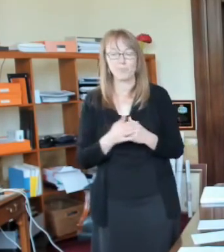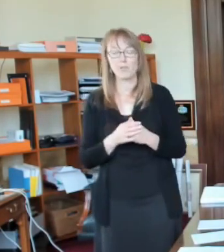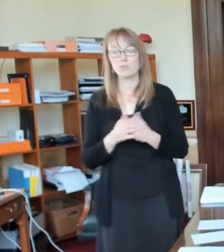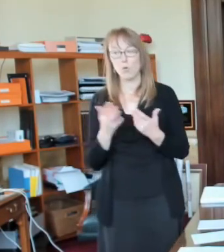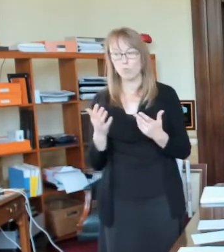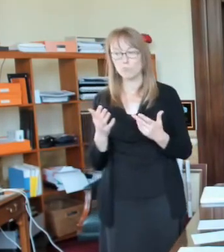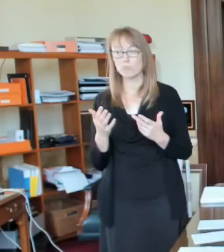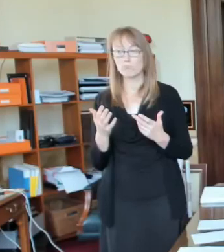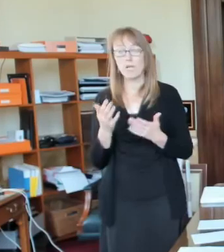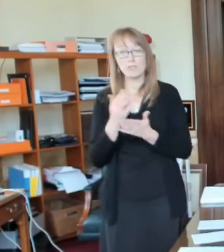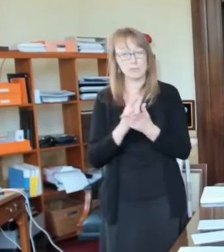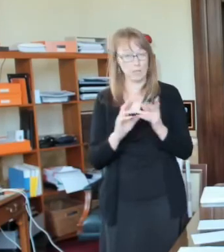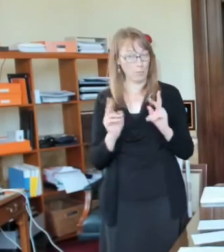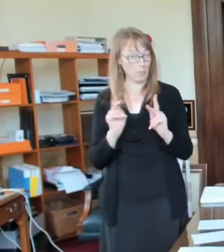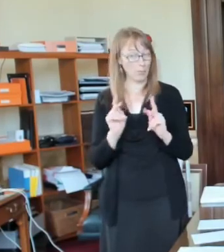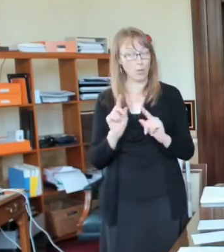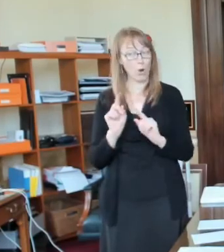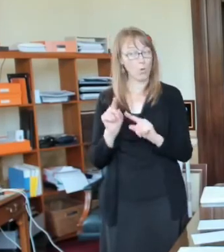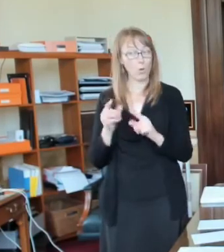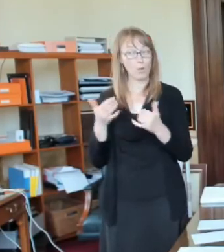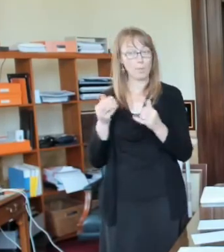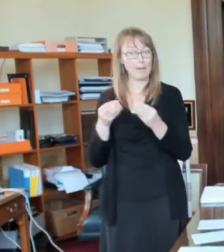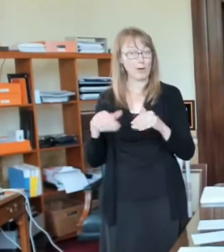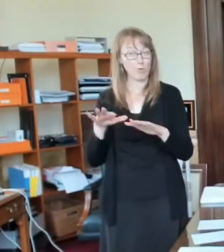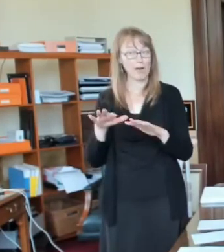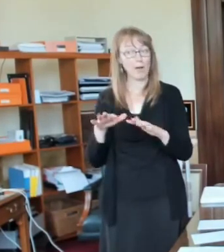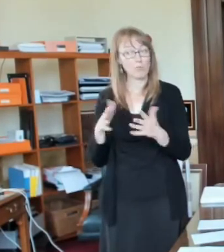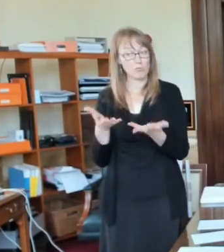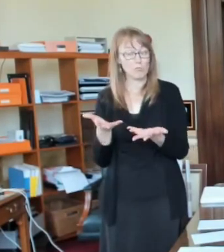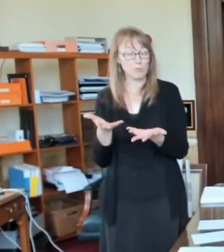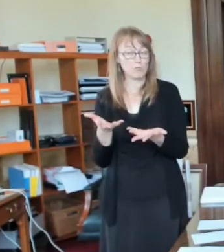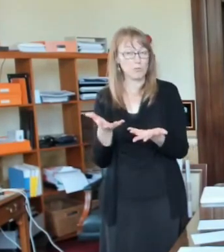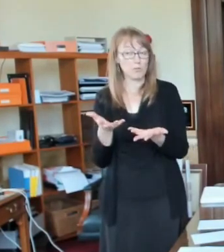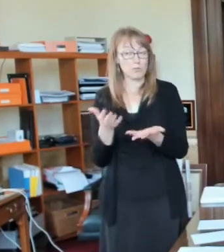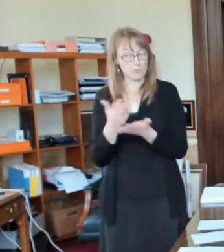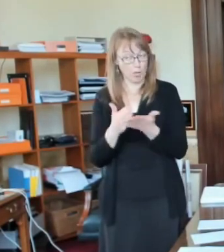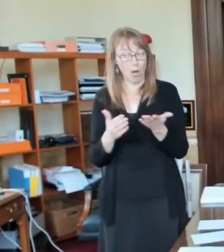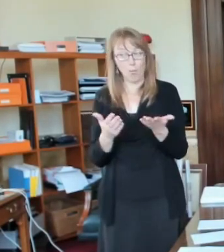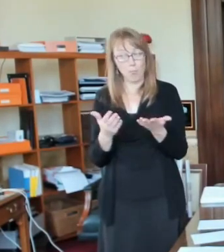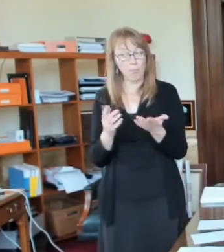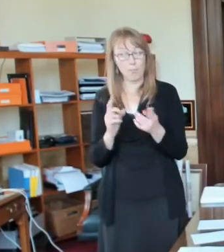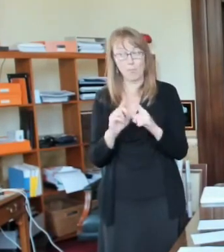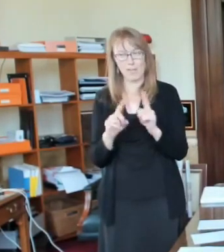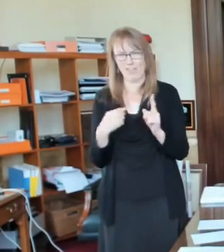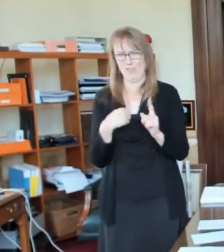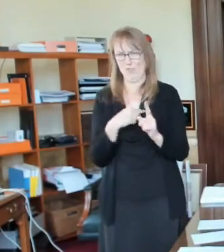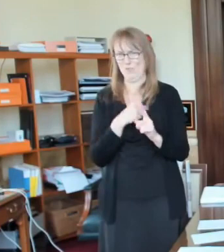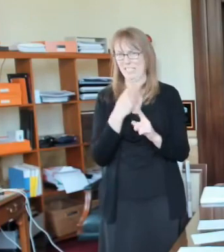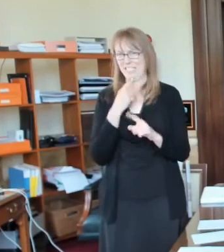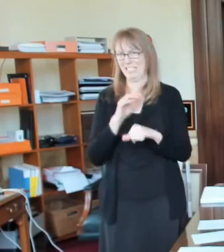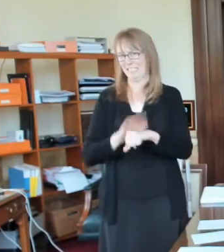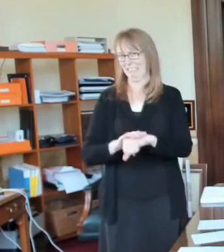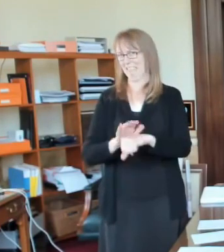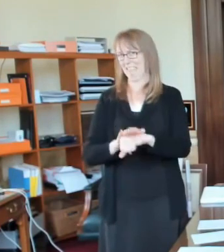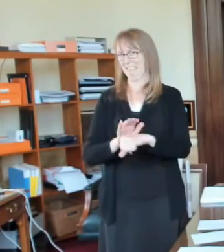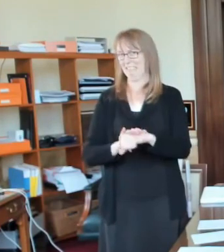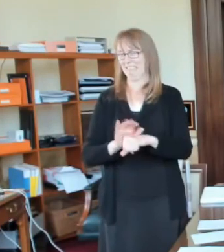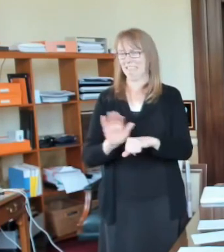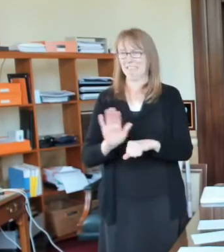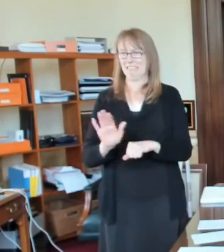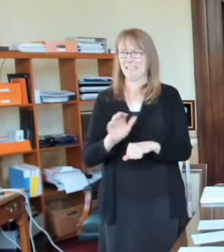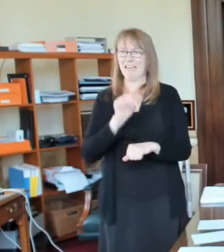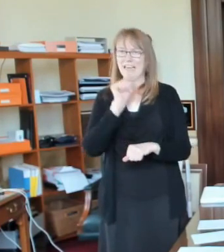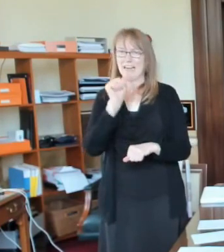is necessarily a best practice, but you can figure that out. Dan is watching, Mayor, and has a